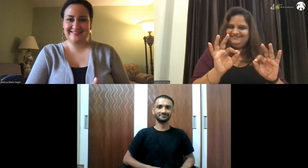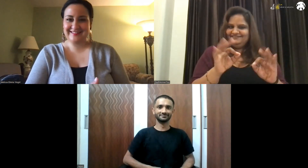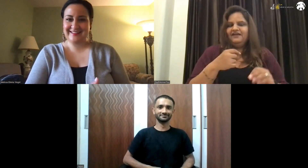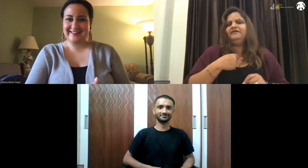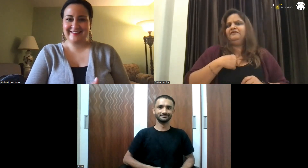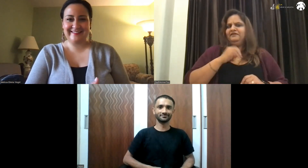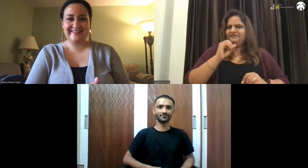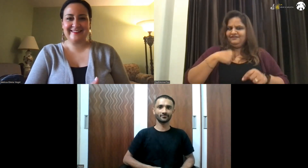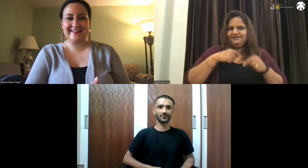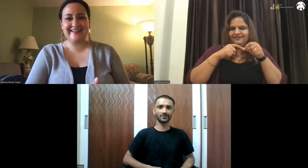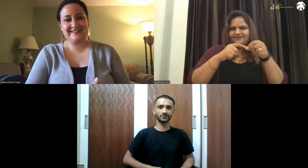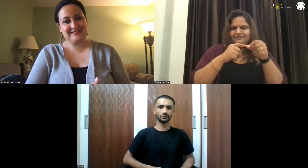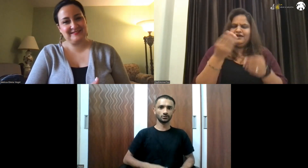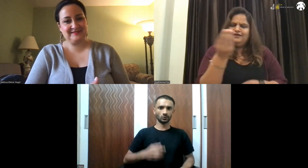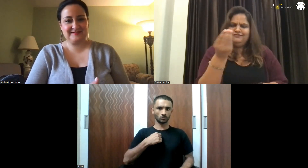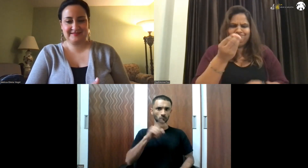Thank you so much, Melissa. It was beautiful.